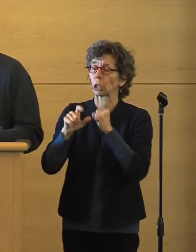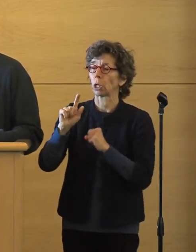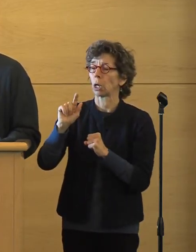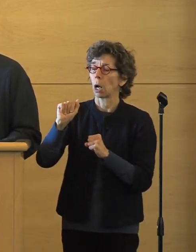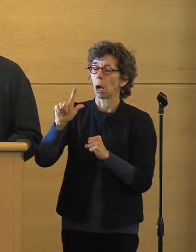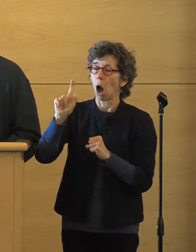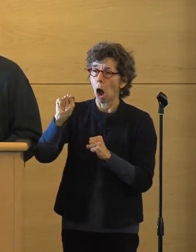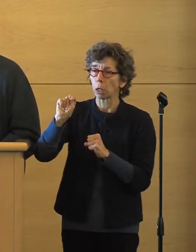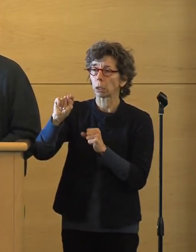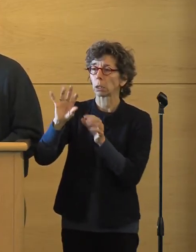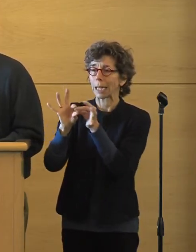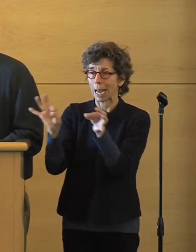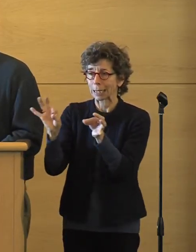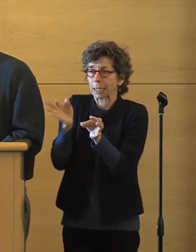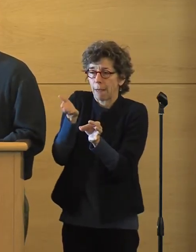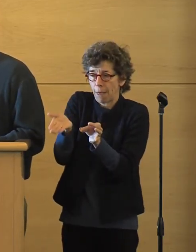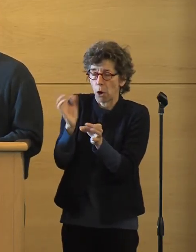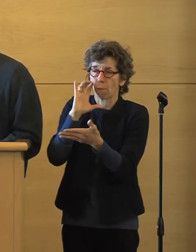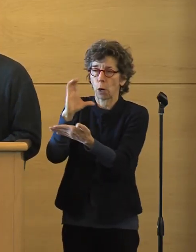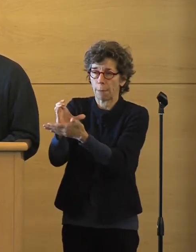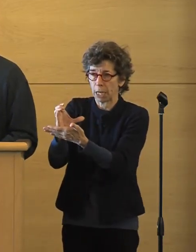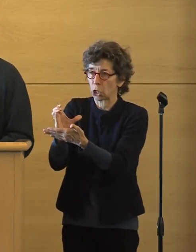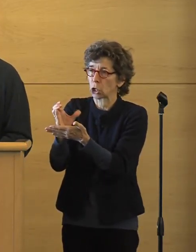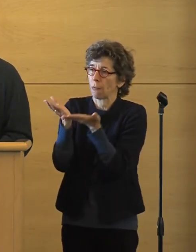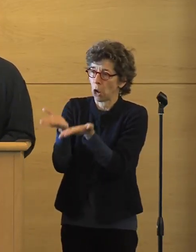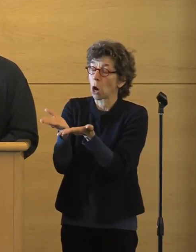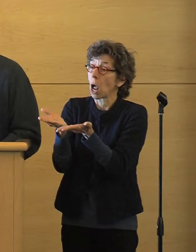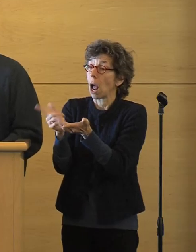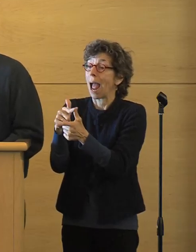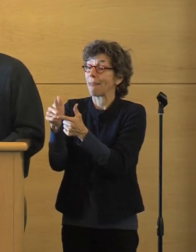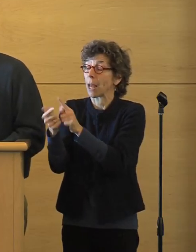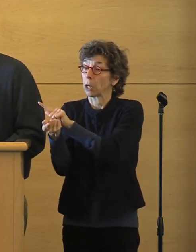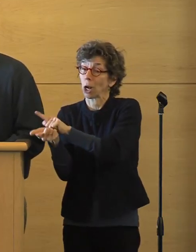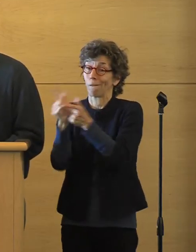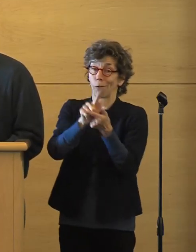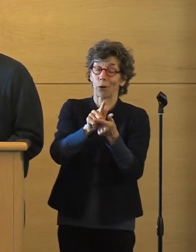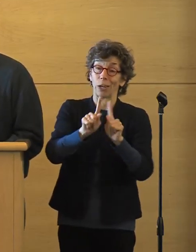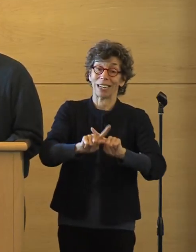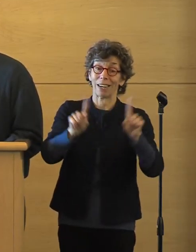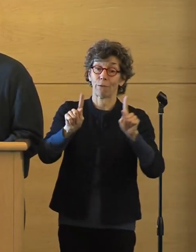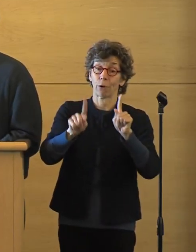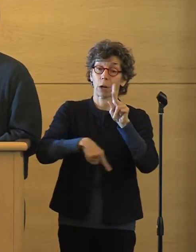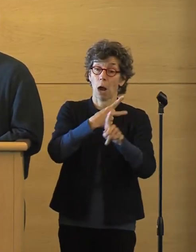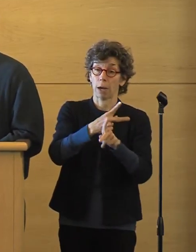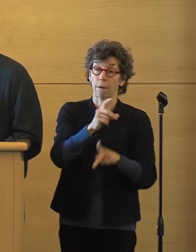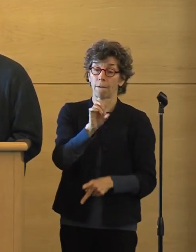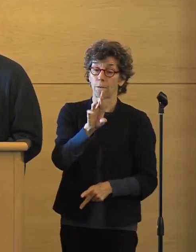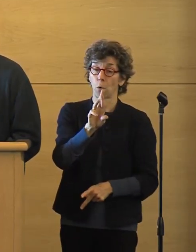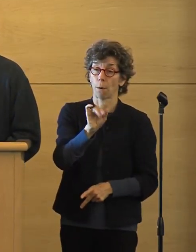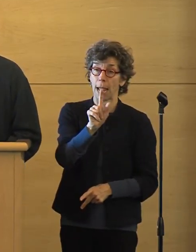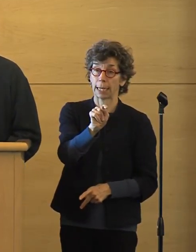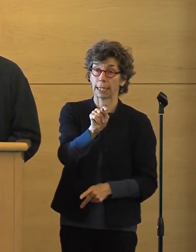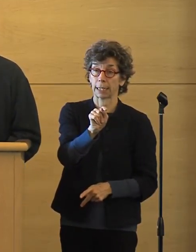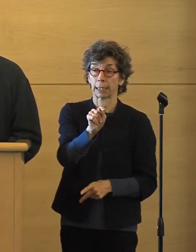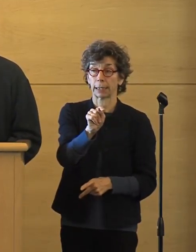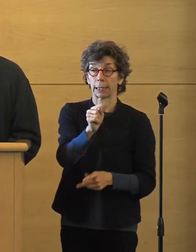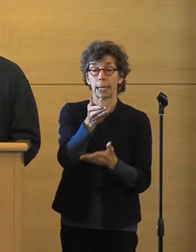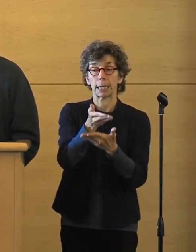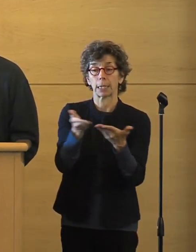anymore, then just providing the document in Word really is probably the best bet, because it's